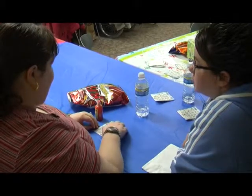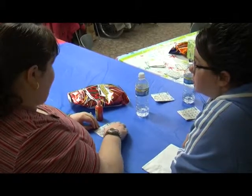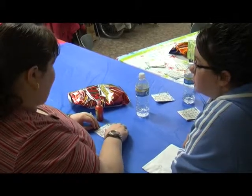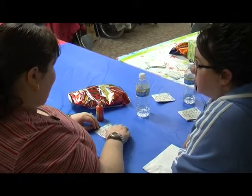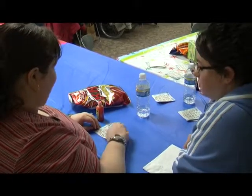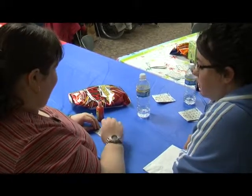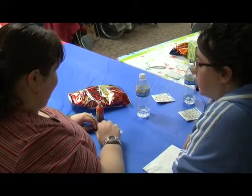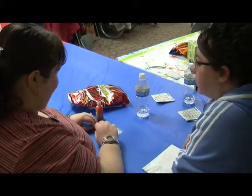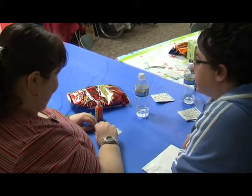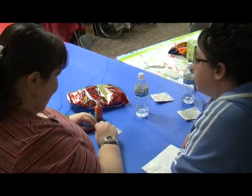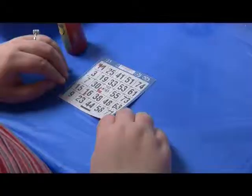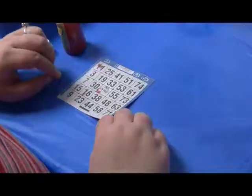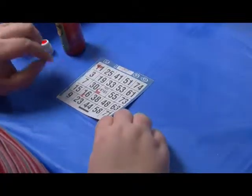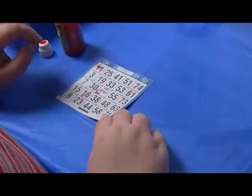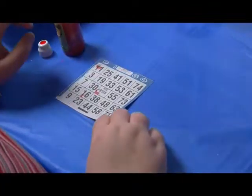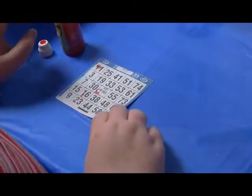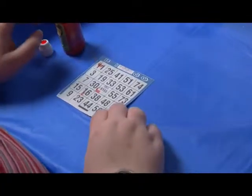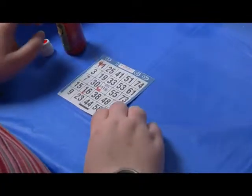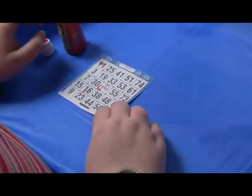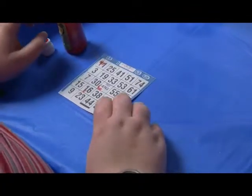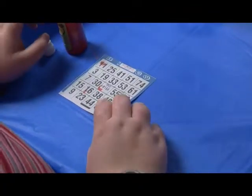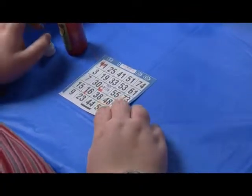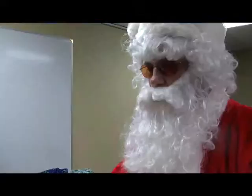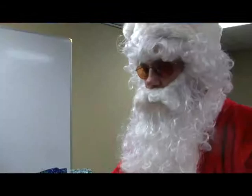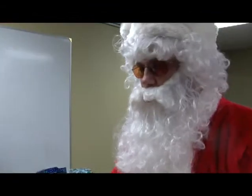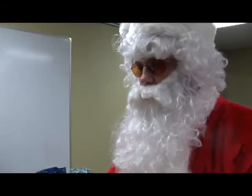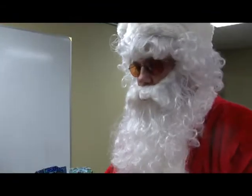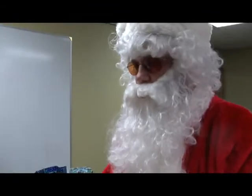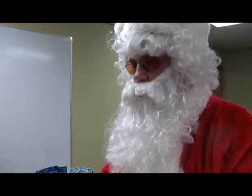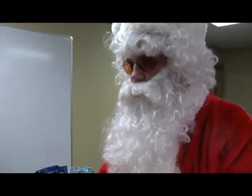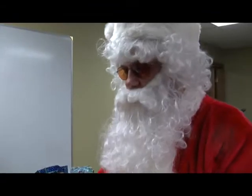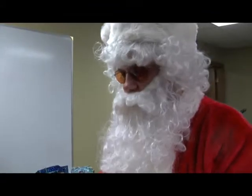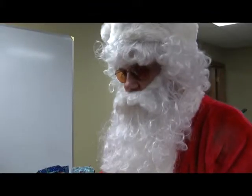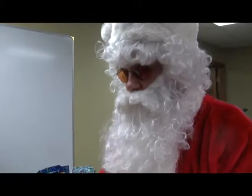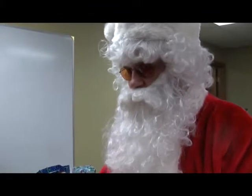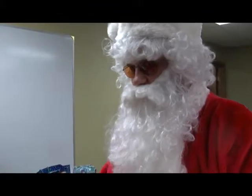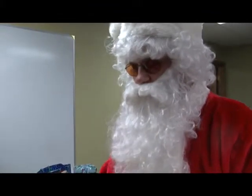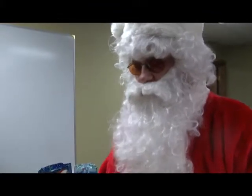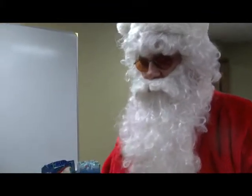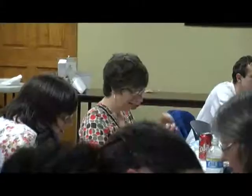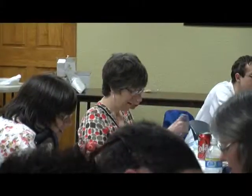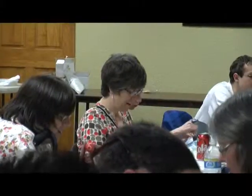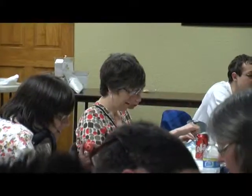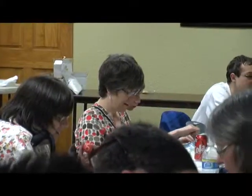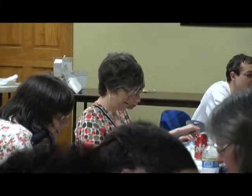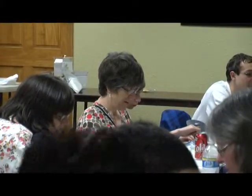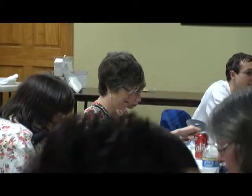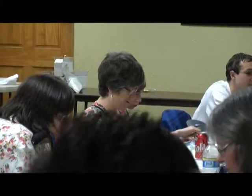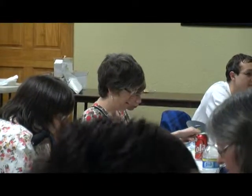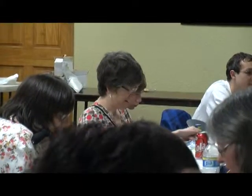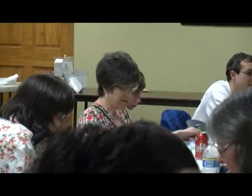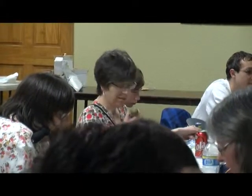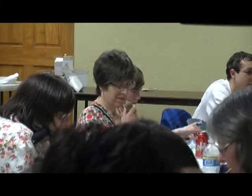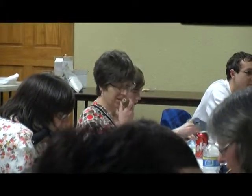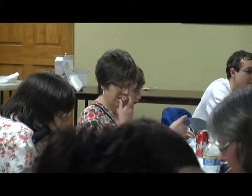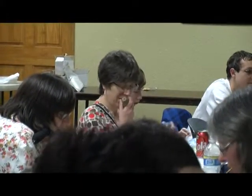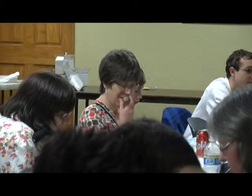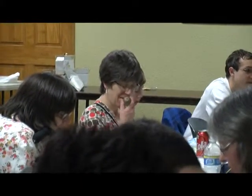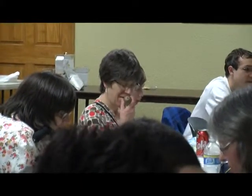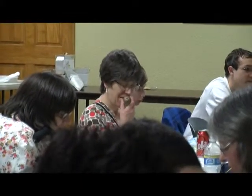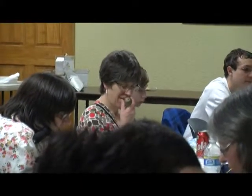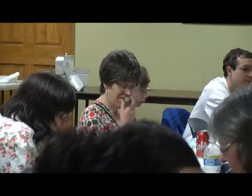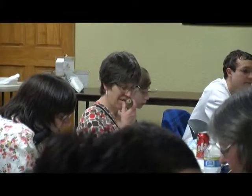his entire life, whether he is spreading holiday cheer or being a living testament to what a person can